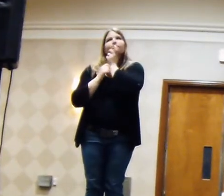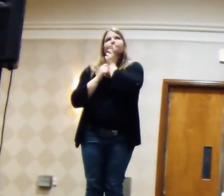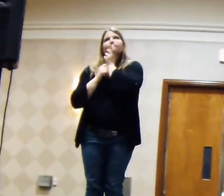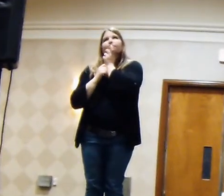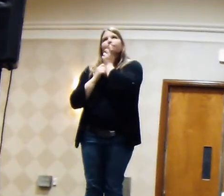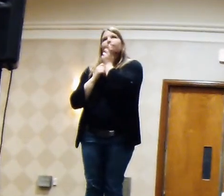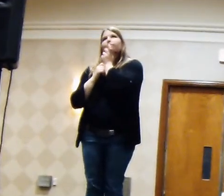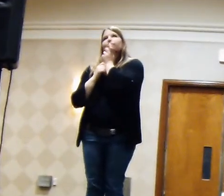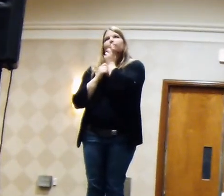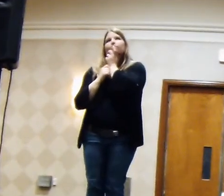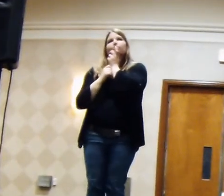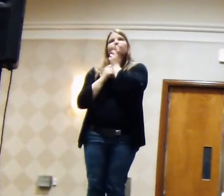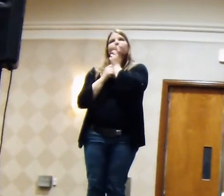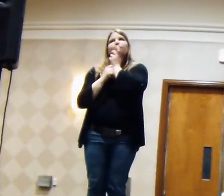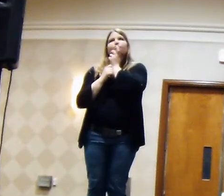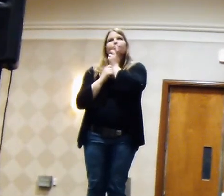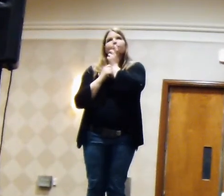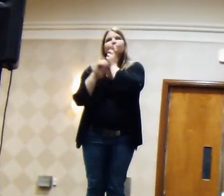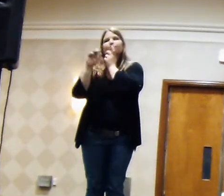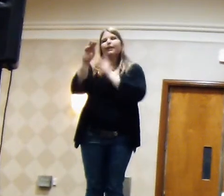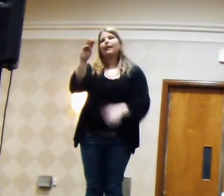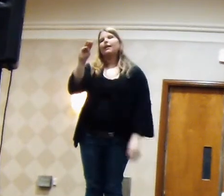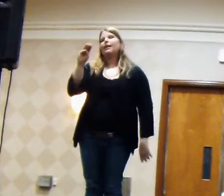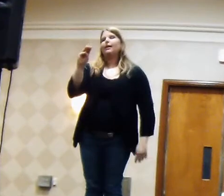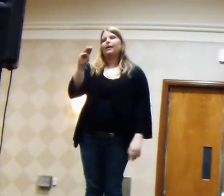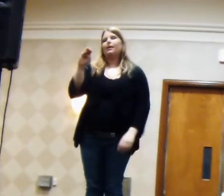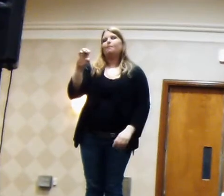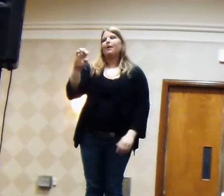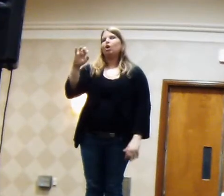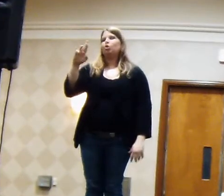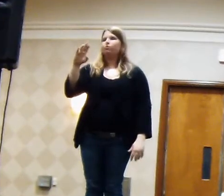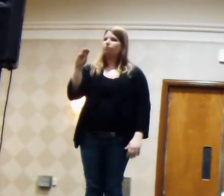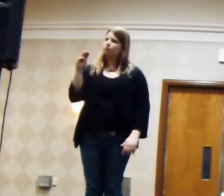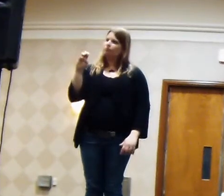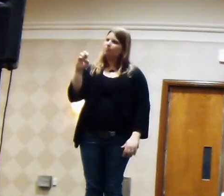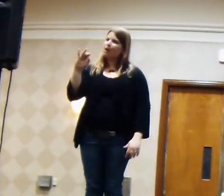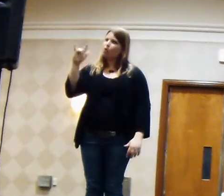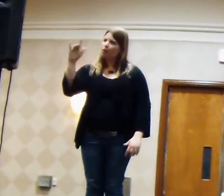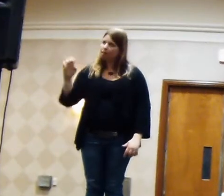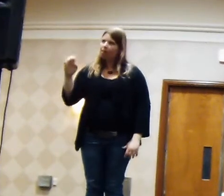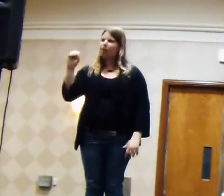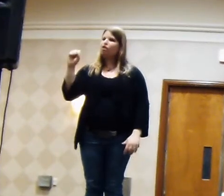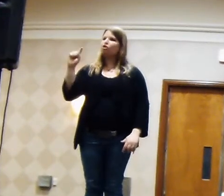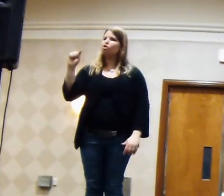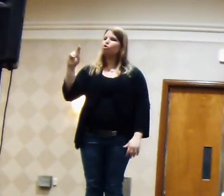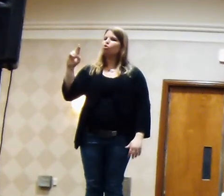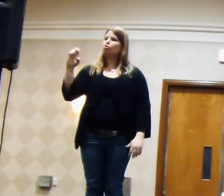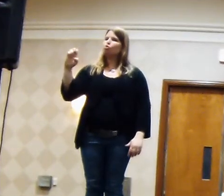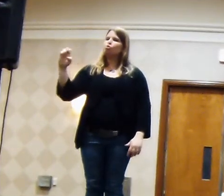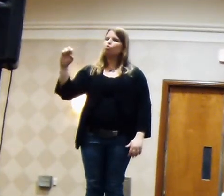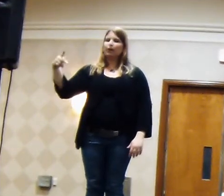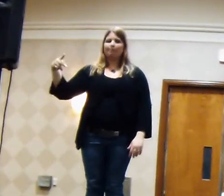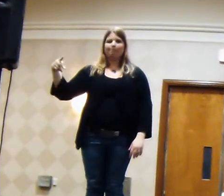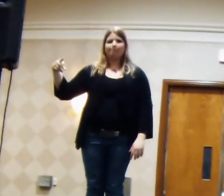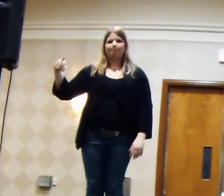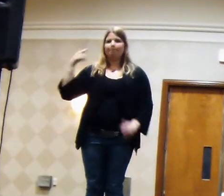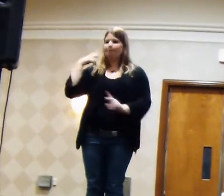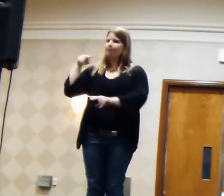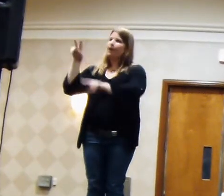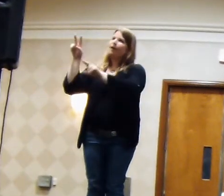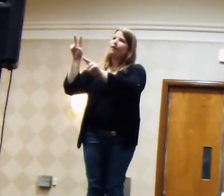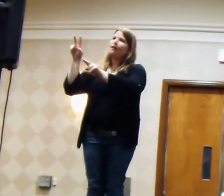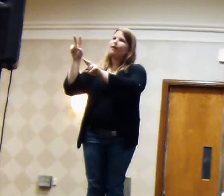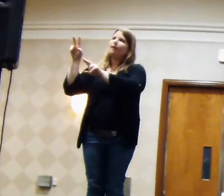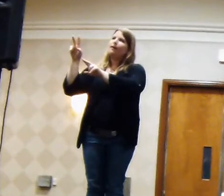mean, the go-to person is Meryl Streep because she works so hard and she changes so much in every performance, but